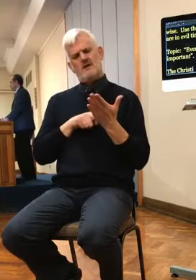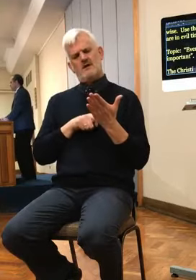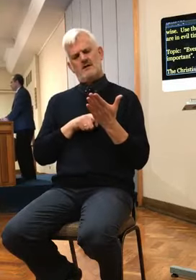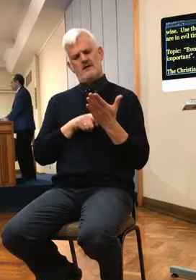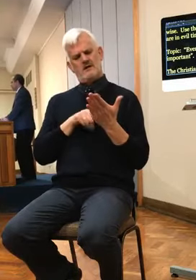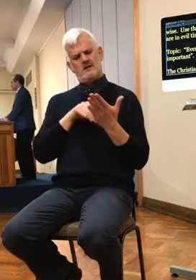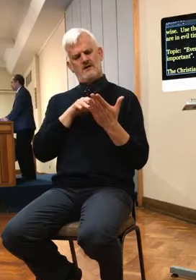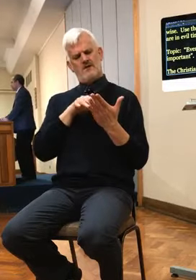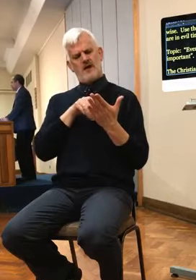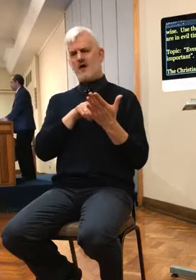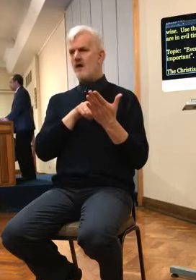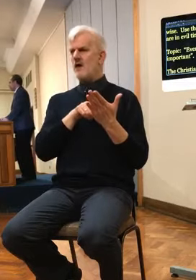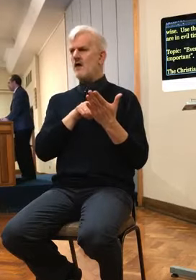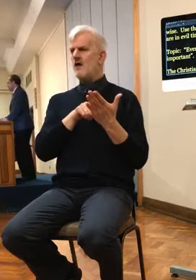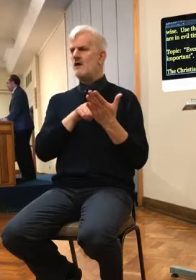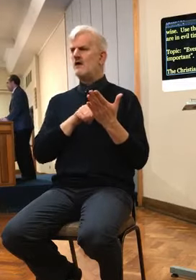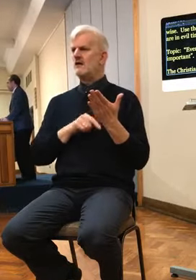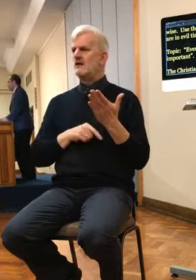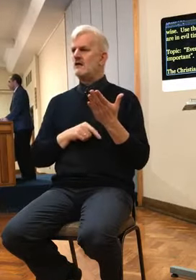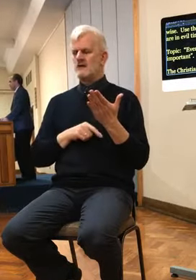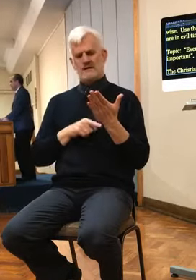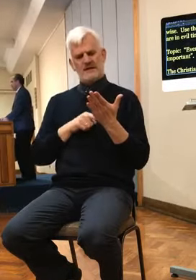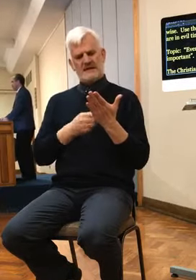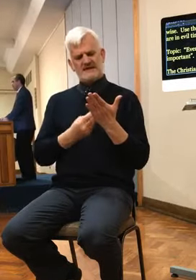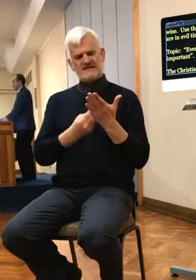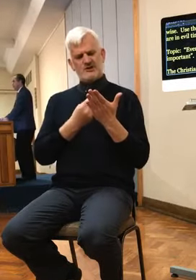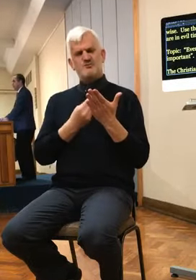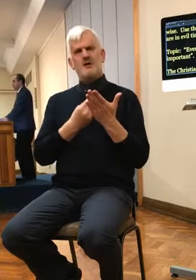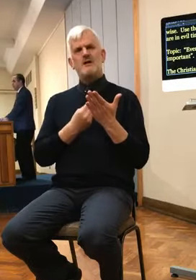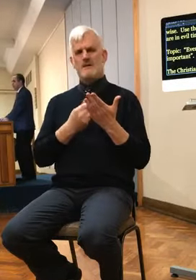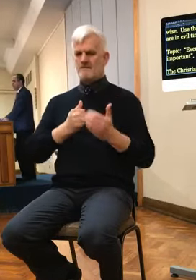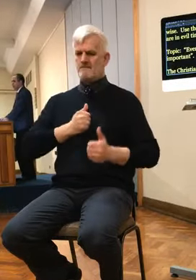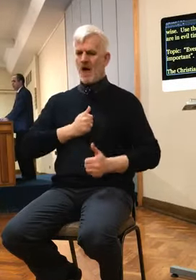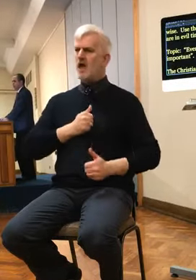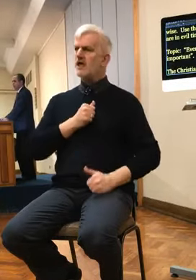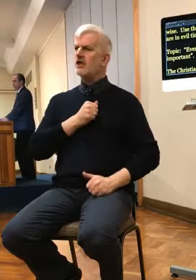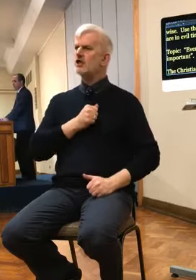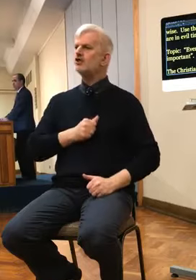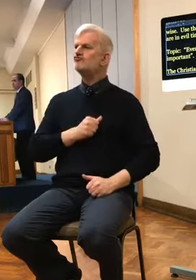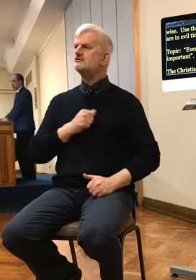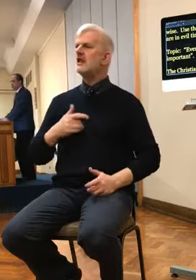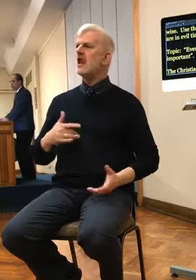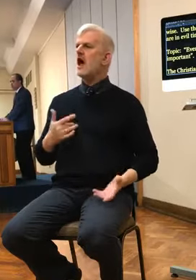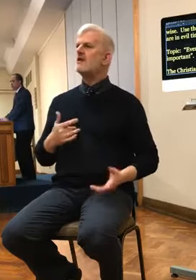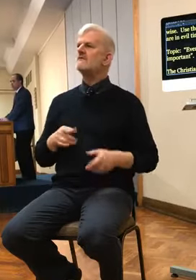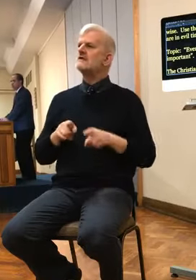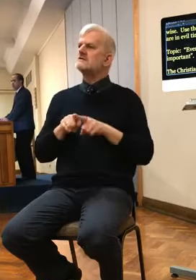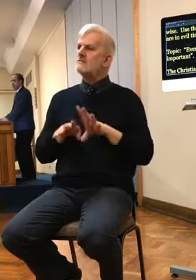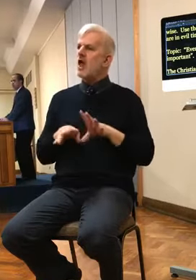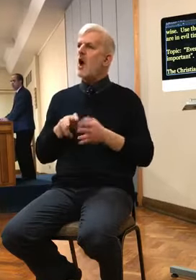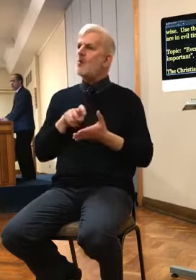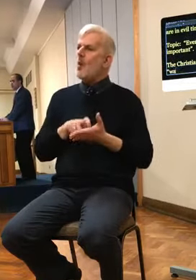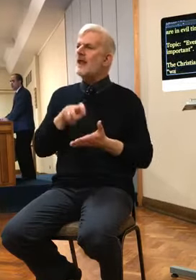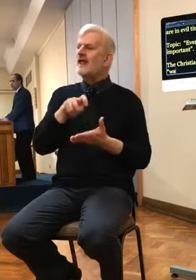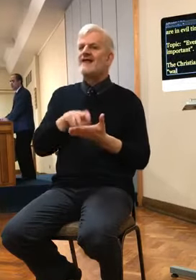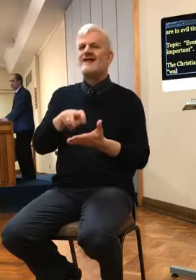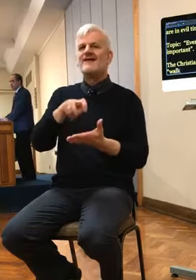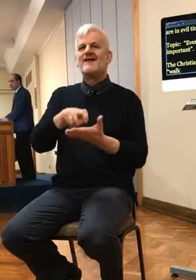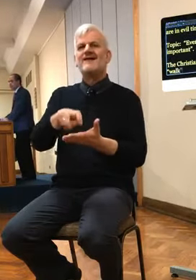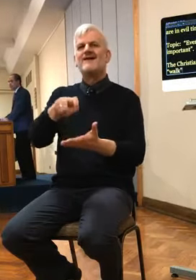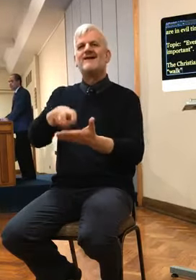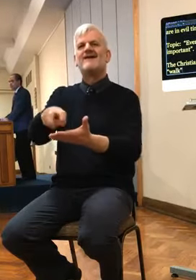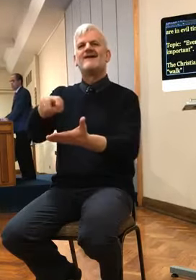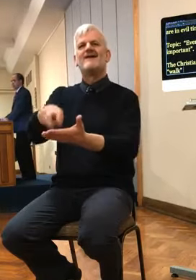illustrated or pictured as a walk many times throughout the Bible, but especially in Paul's letter